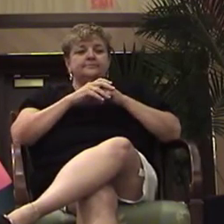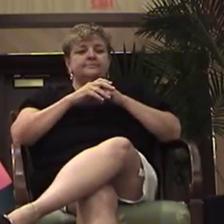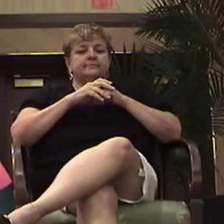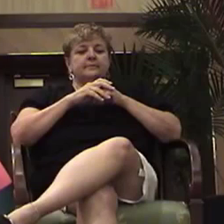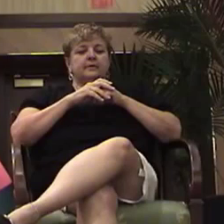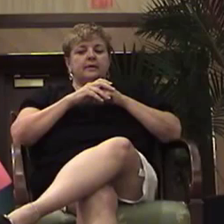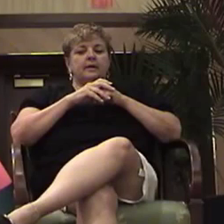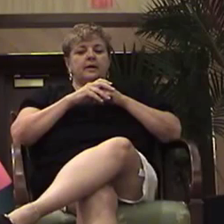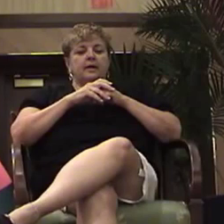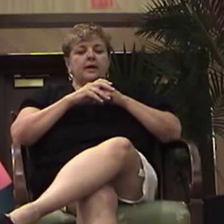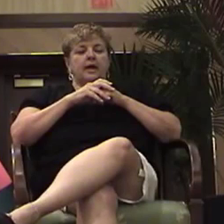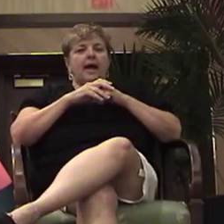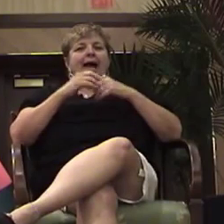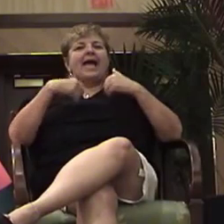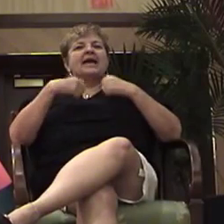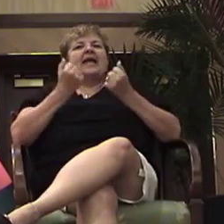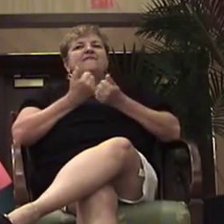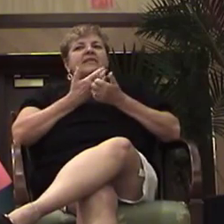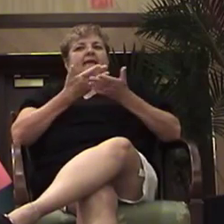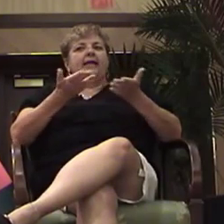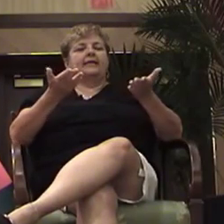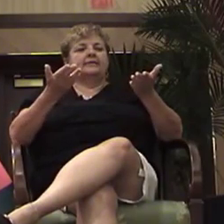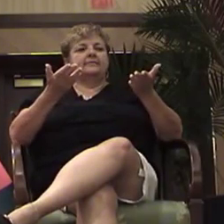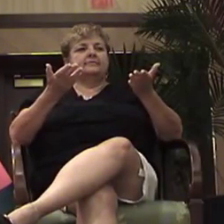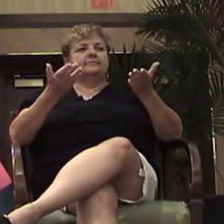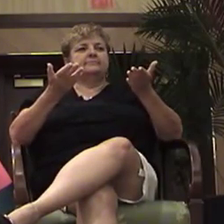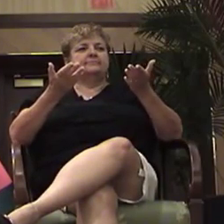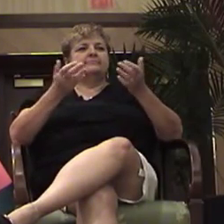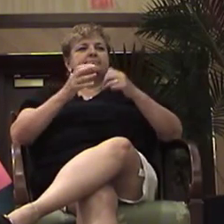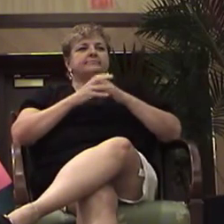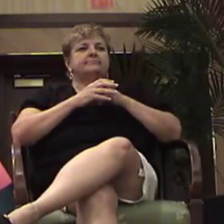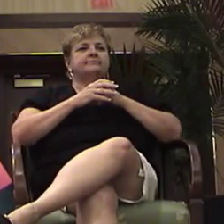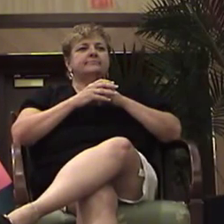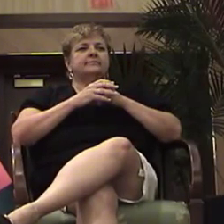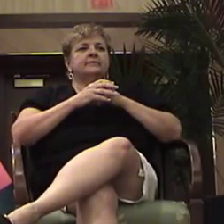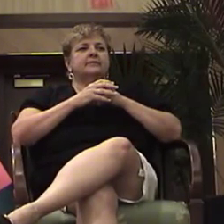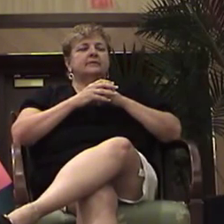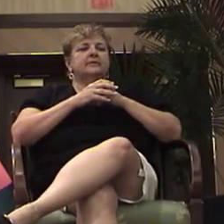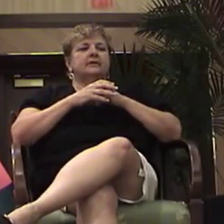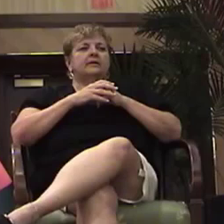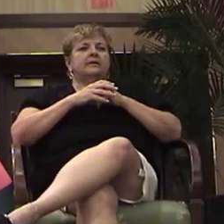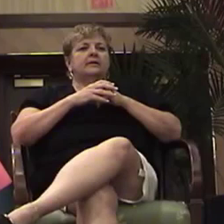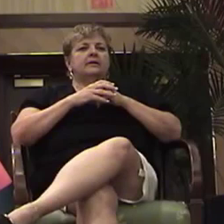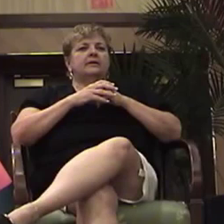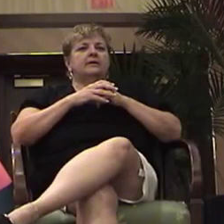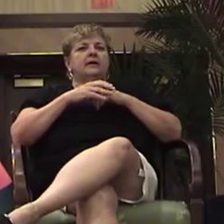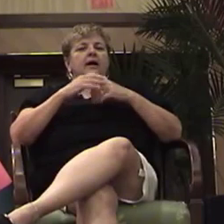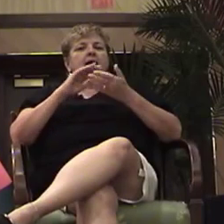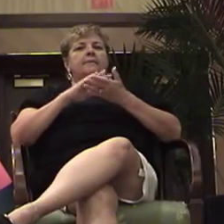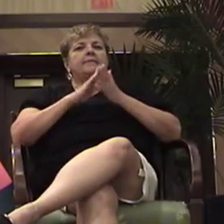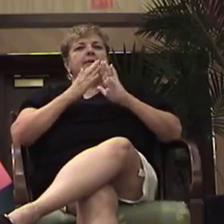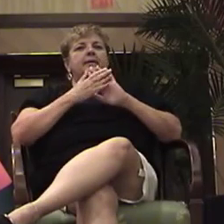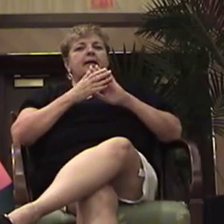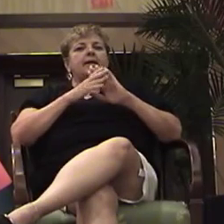I had everything. I had alcoholic paralysis. I